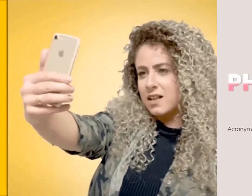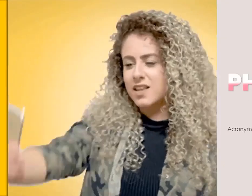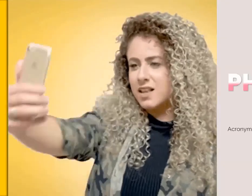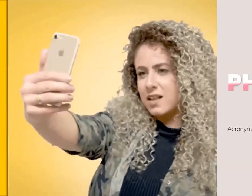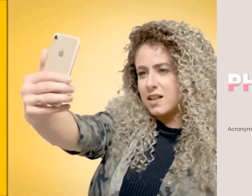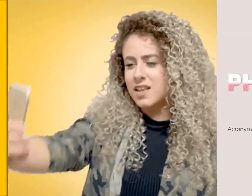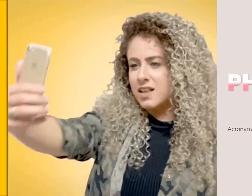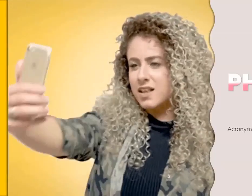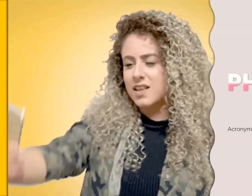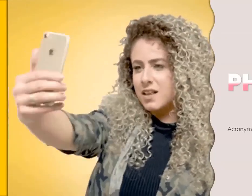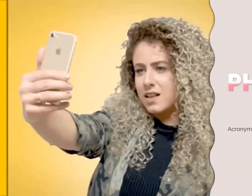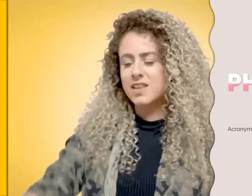That is correct.